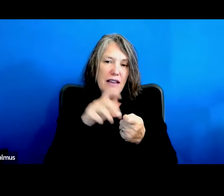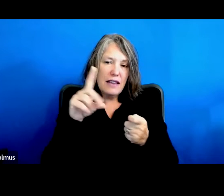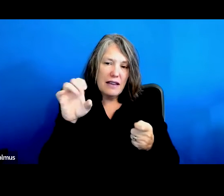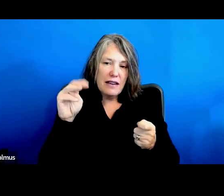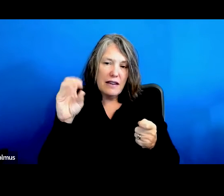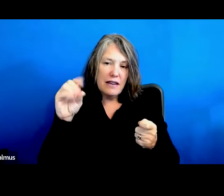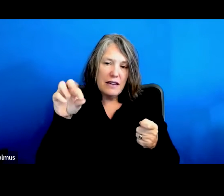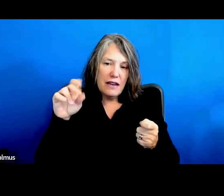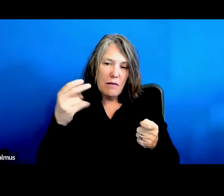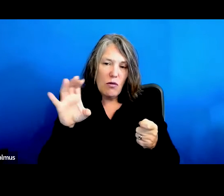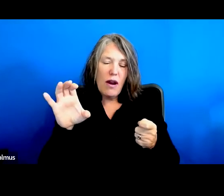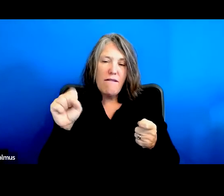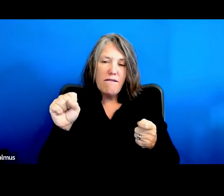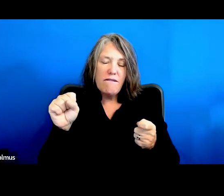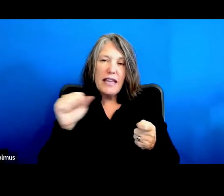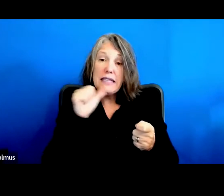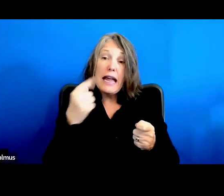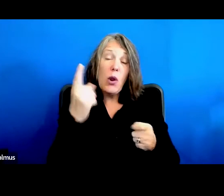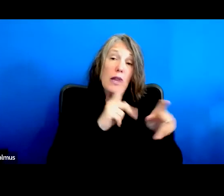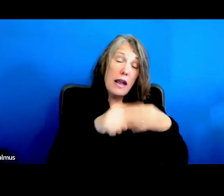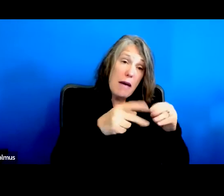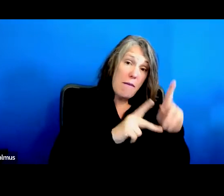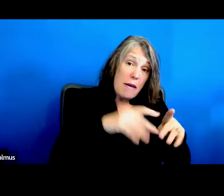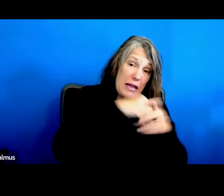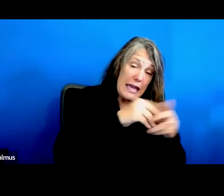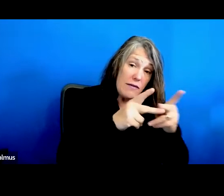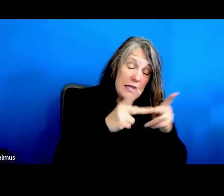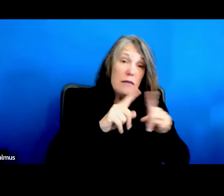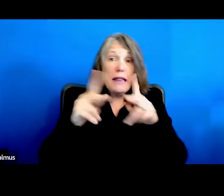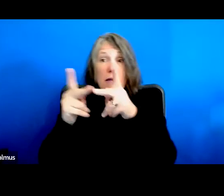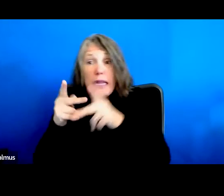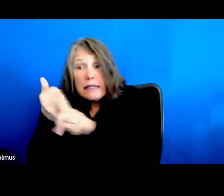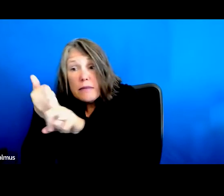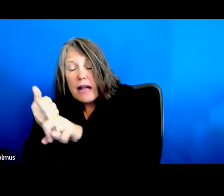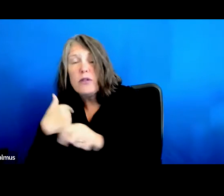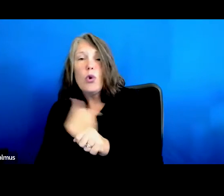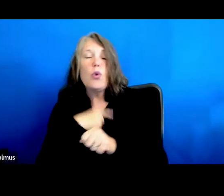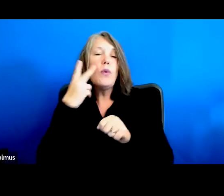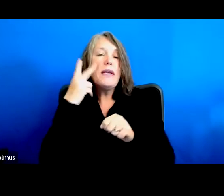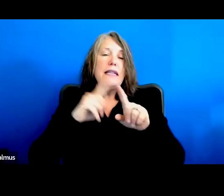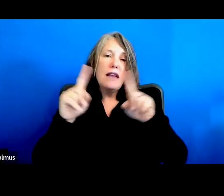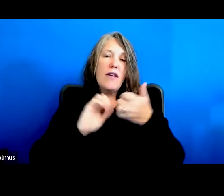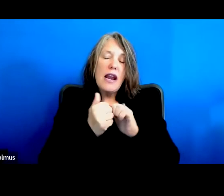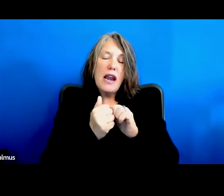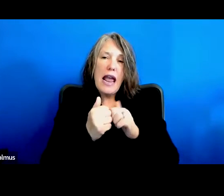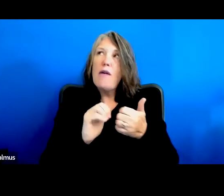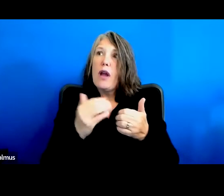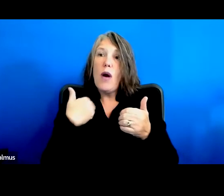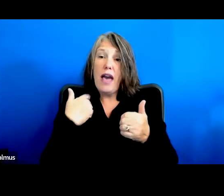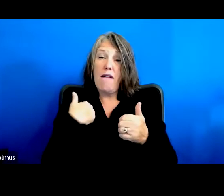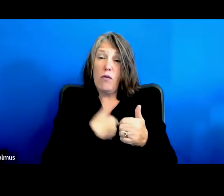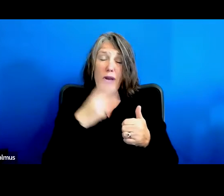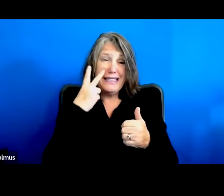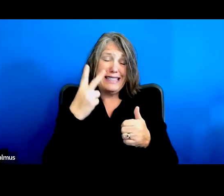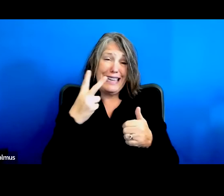demographics, not only about individuals within facilities, but facilities themselves. So do we see have we seen like worse outcomes in certain